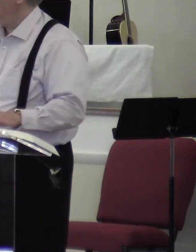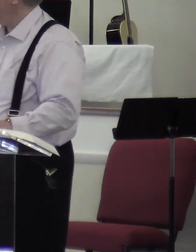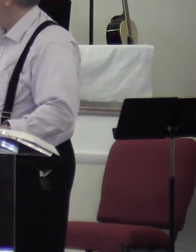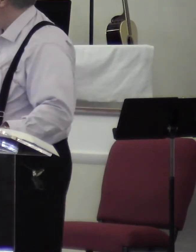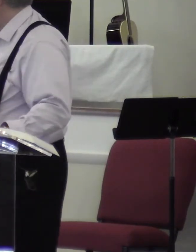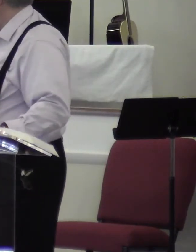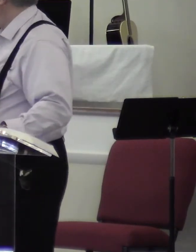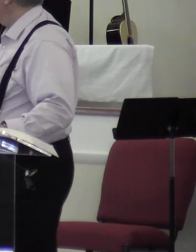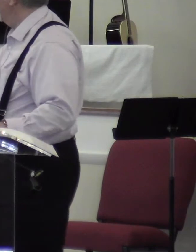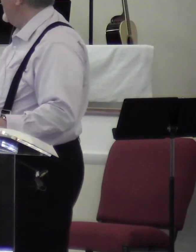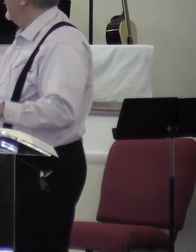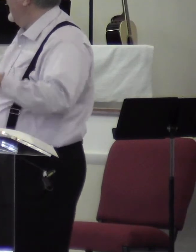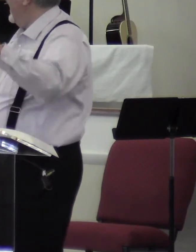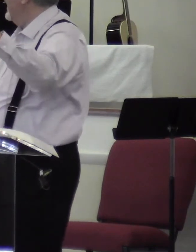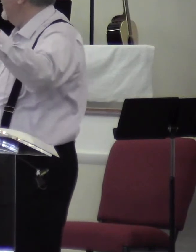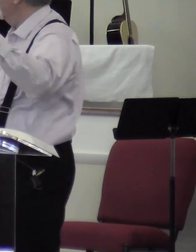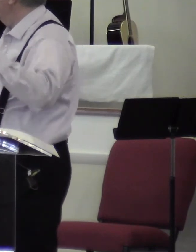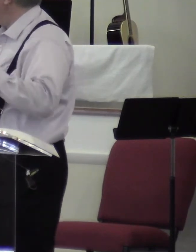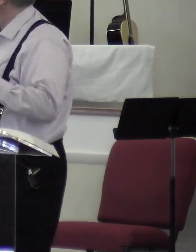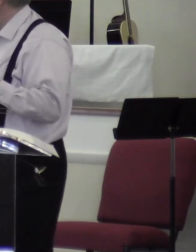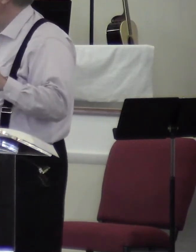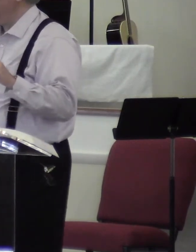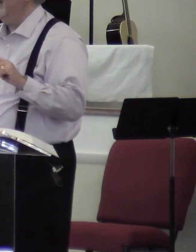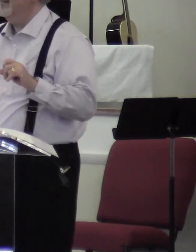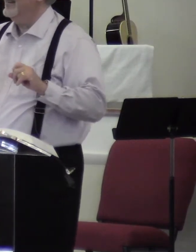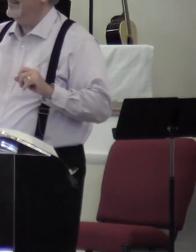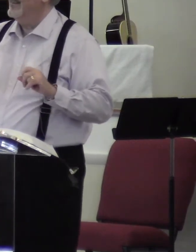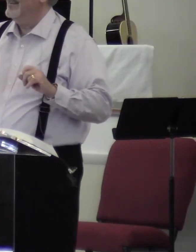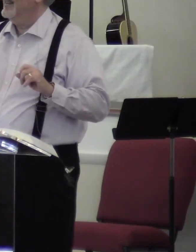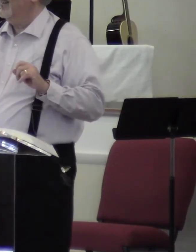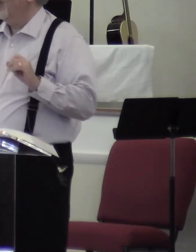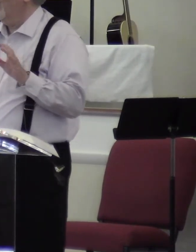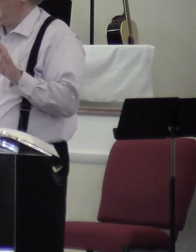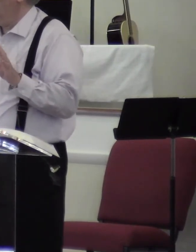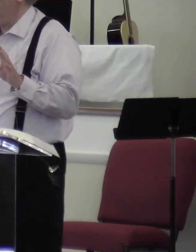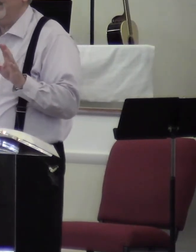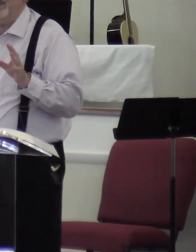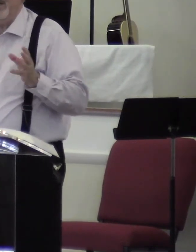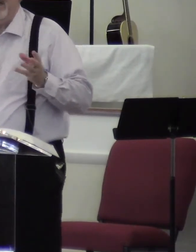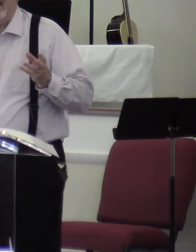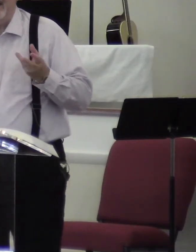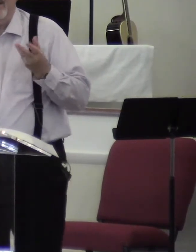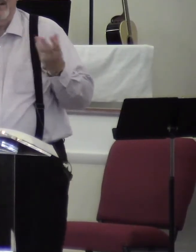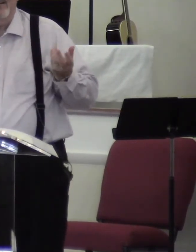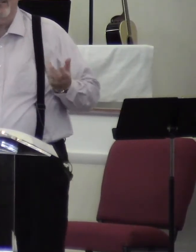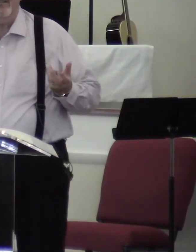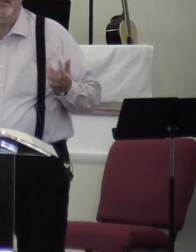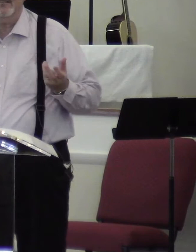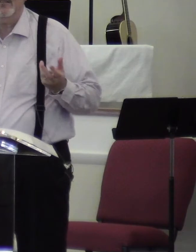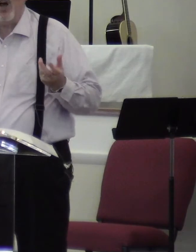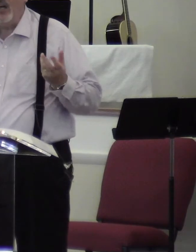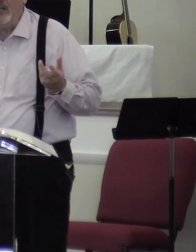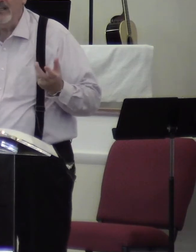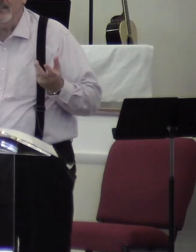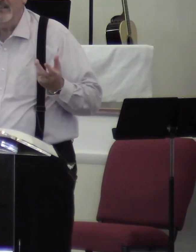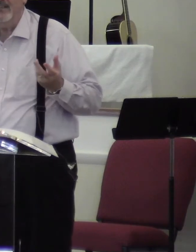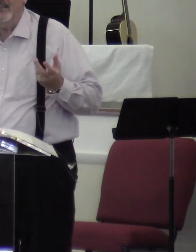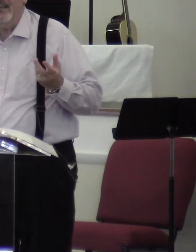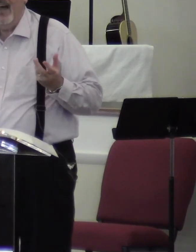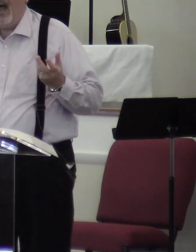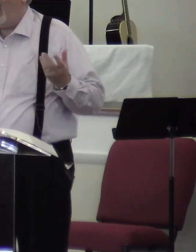How big of a coffee urn can we put out here before people come in? Or what else do we need? I don't know.